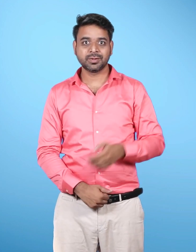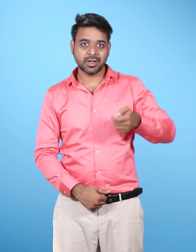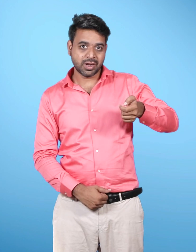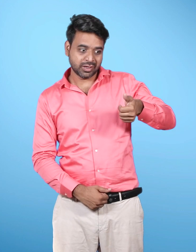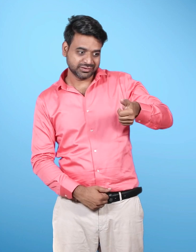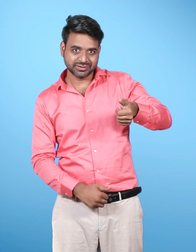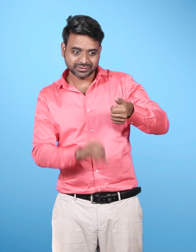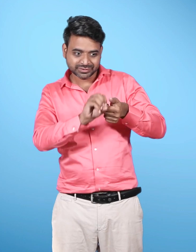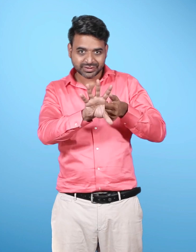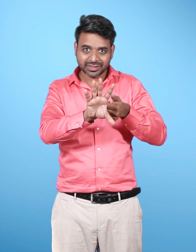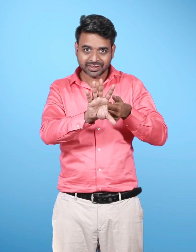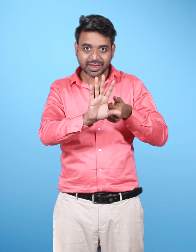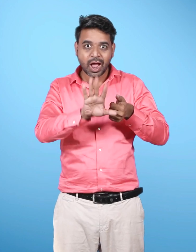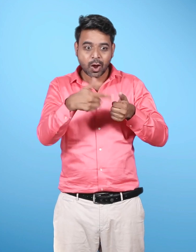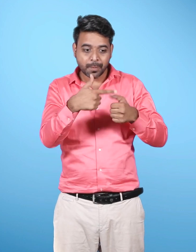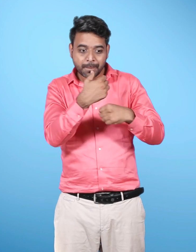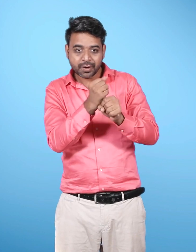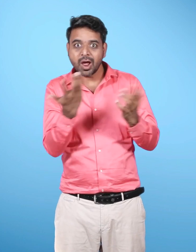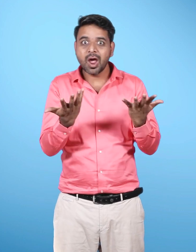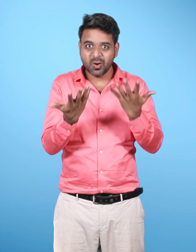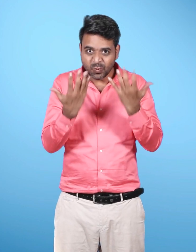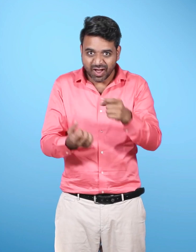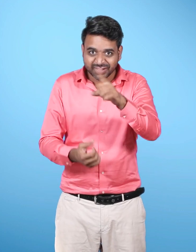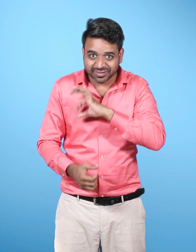Would you like to make a torch for yourself?